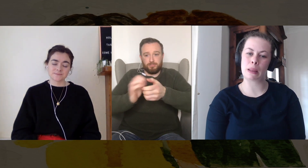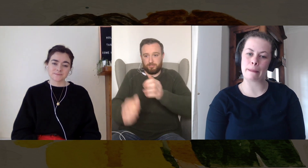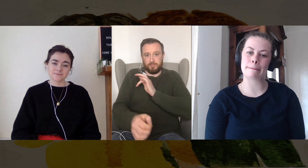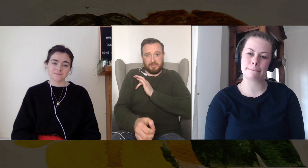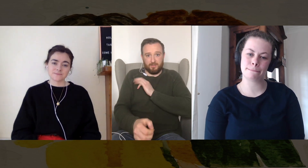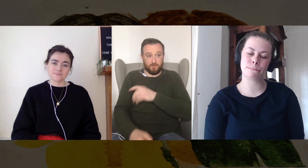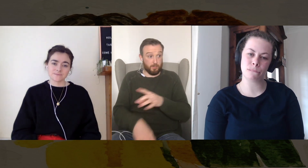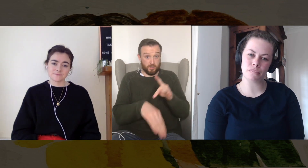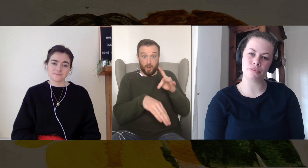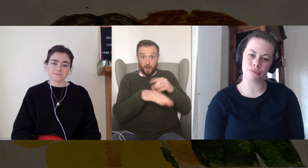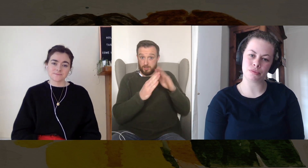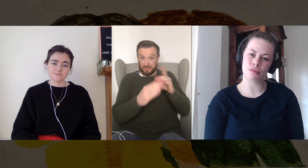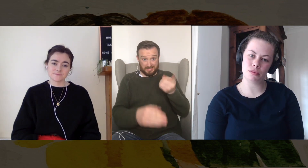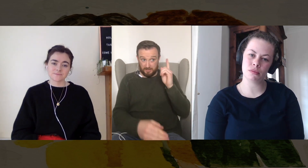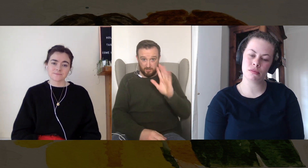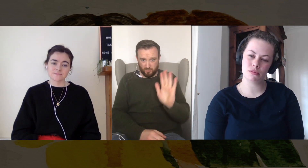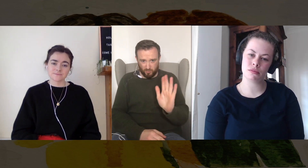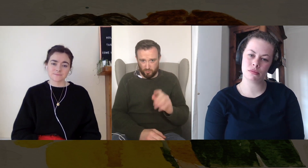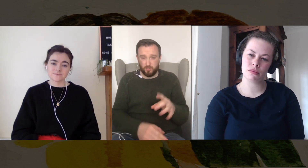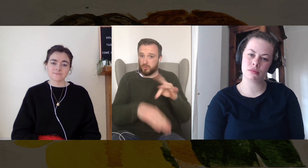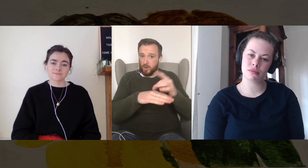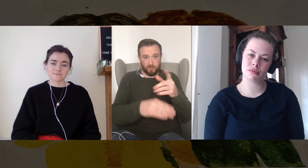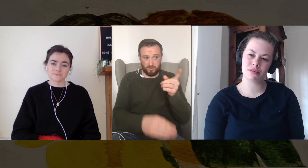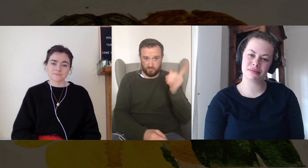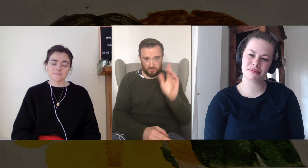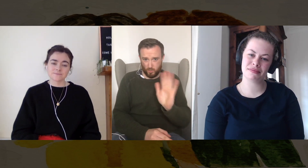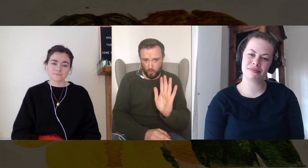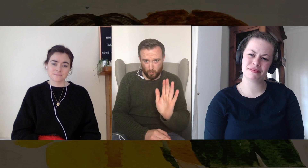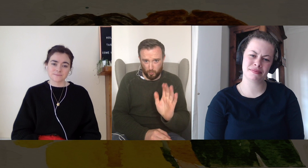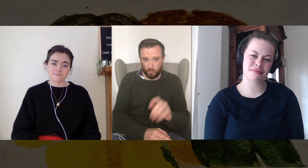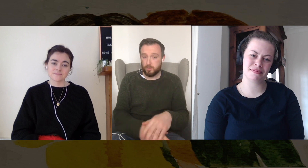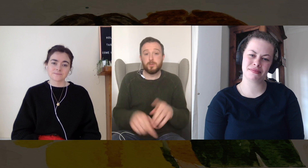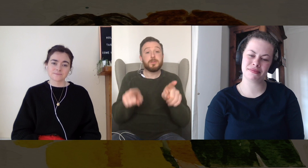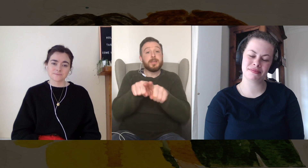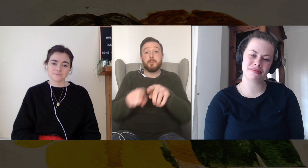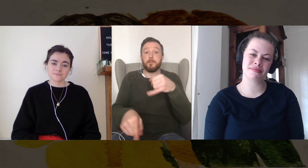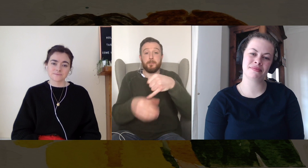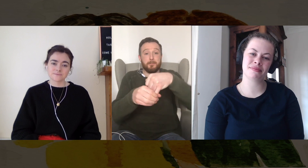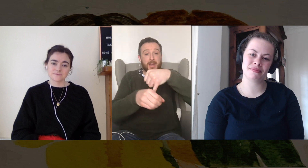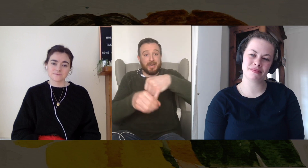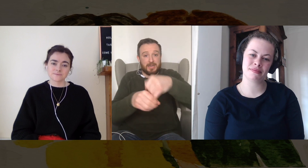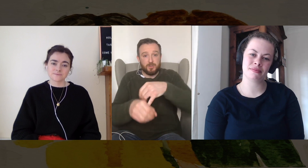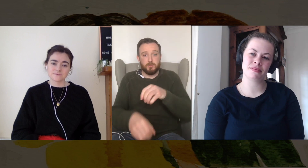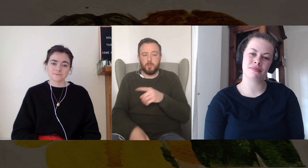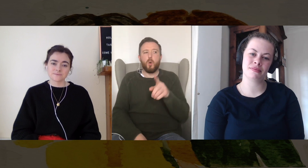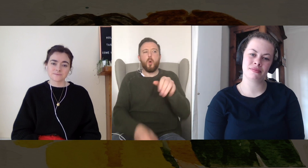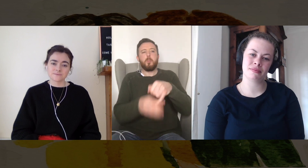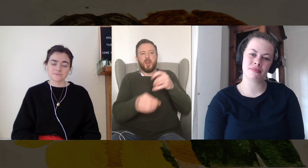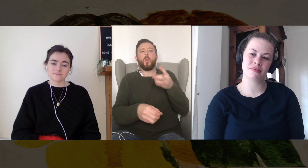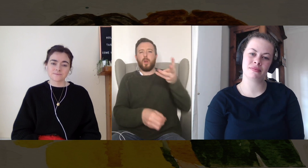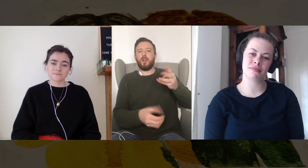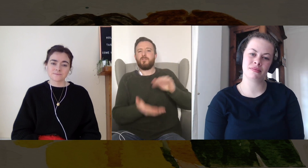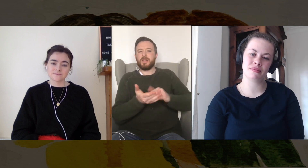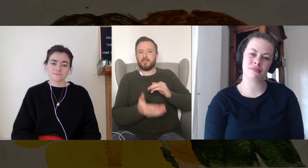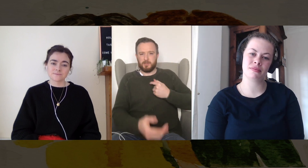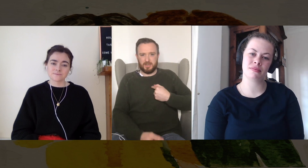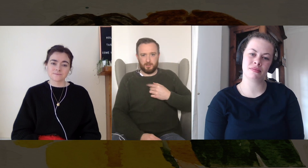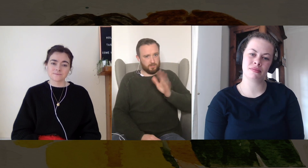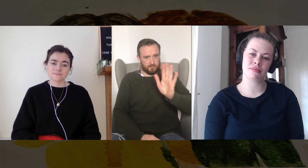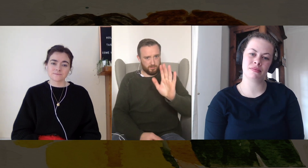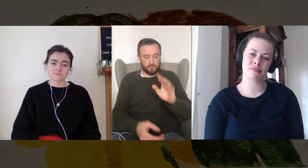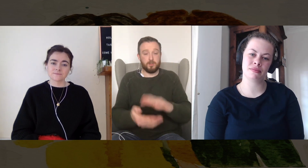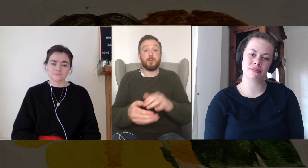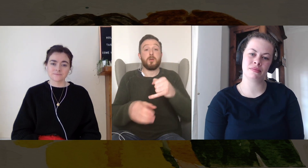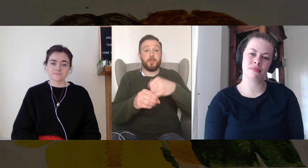arm, the arm is put into a cast. It just puts the arm in an environment for it that it can heal itself, and the bones